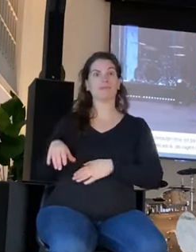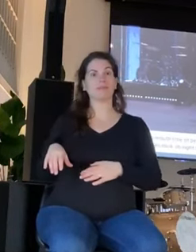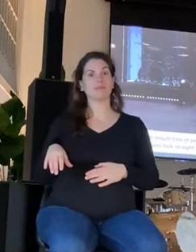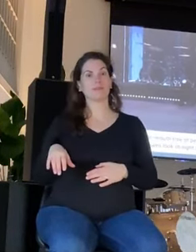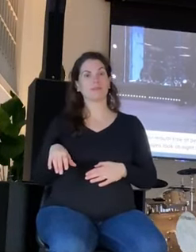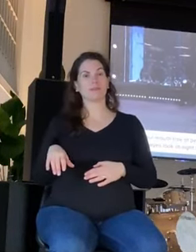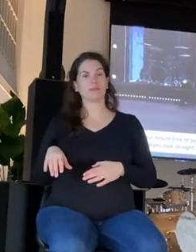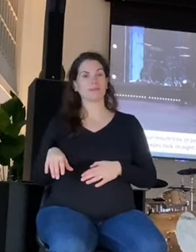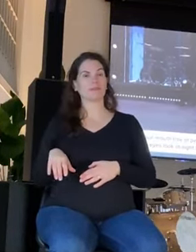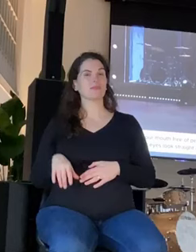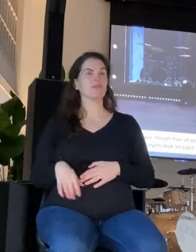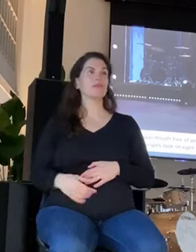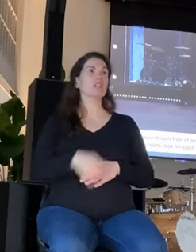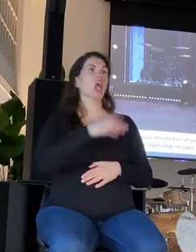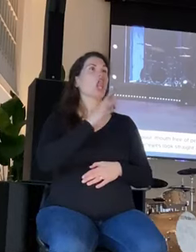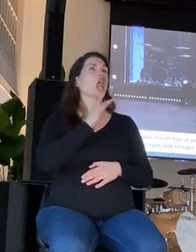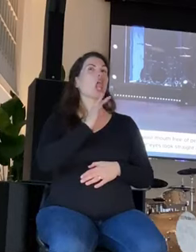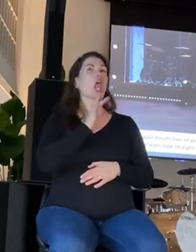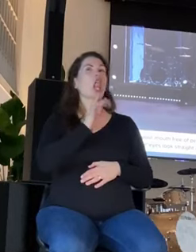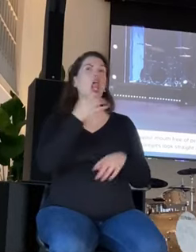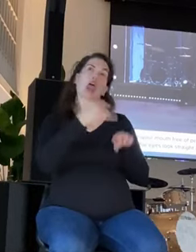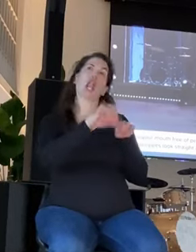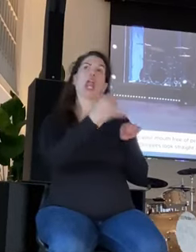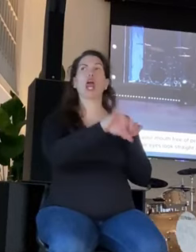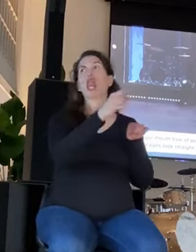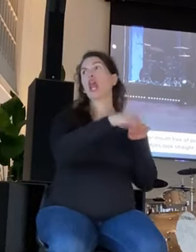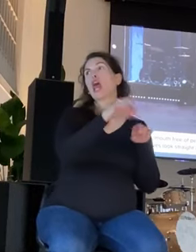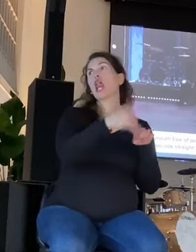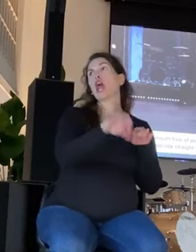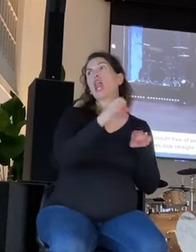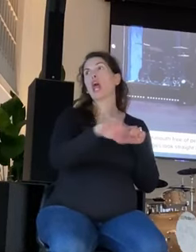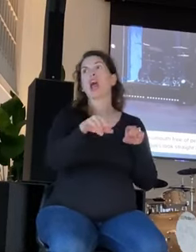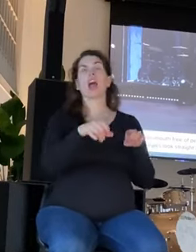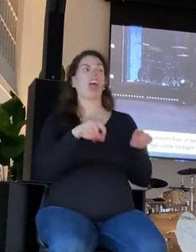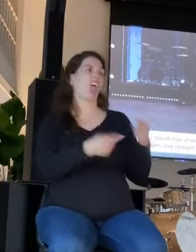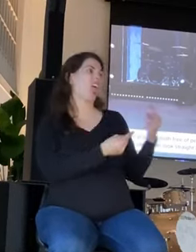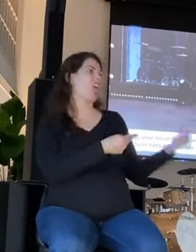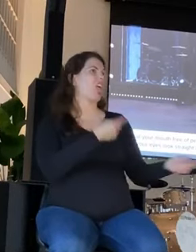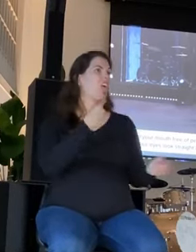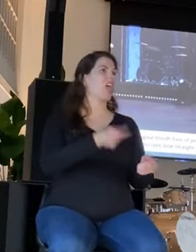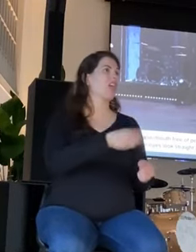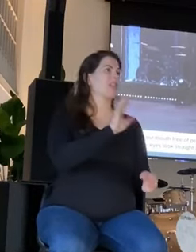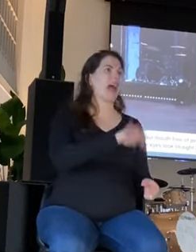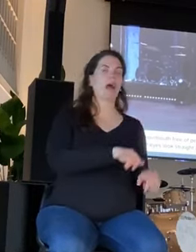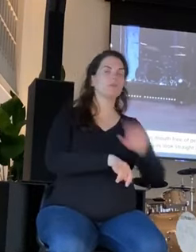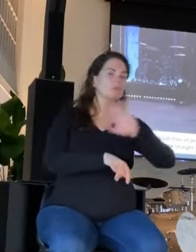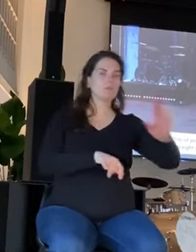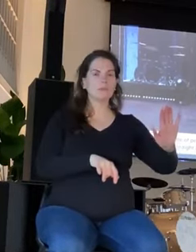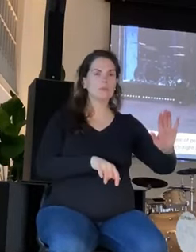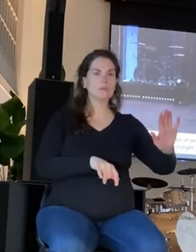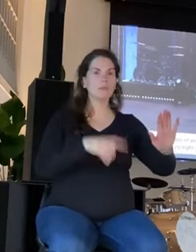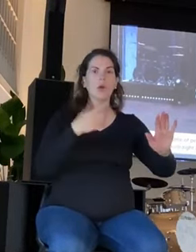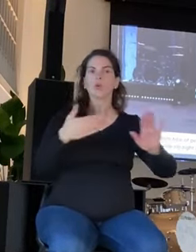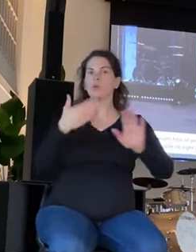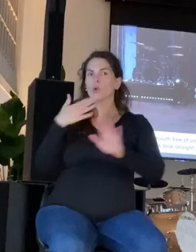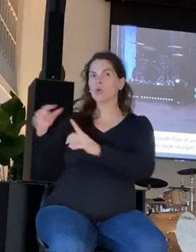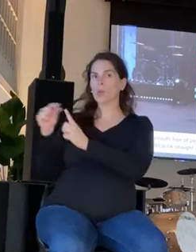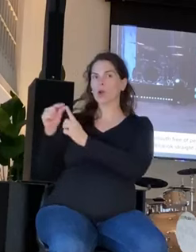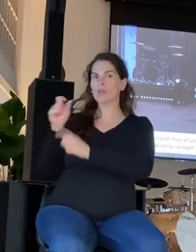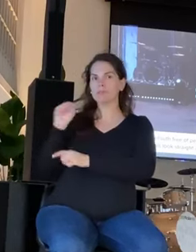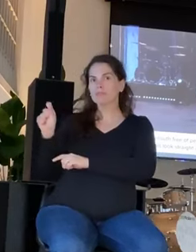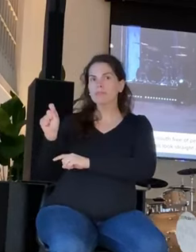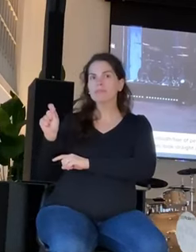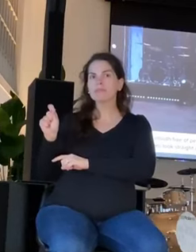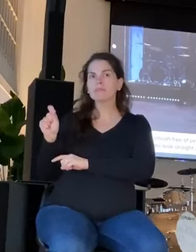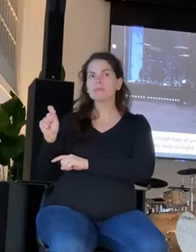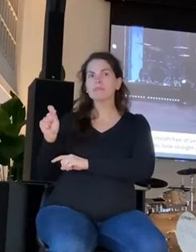free from perversity, perverse language. Keep corrupt talk off of your lips. Keep your